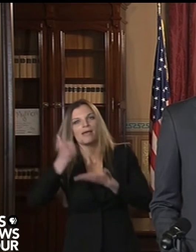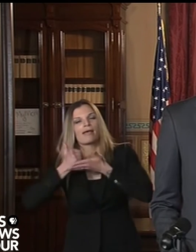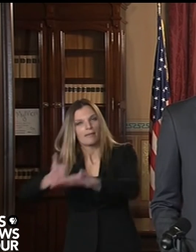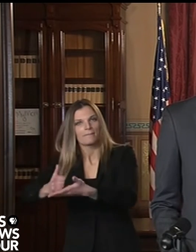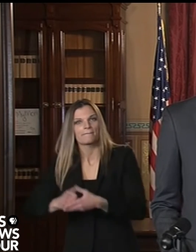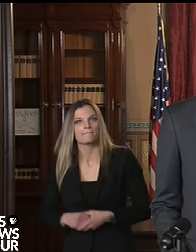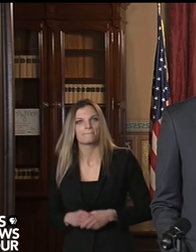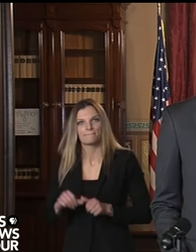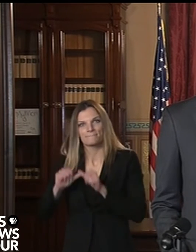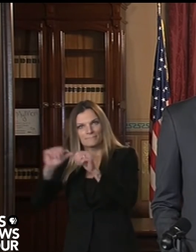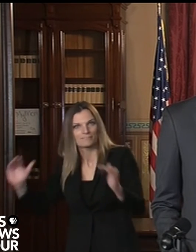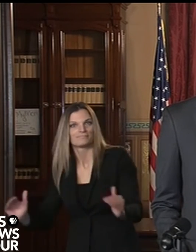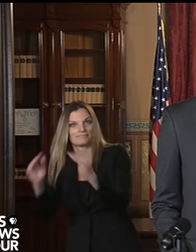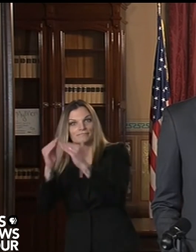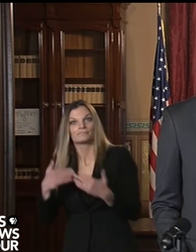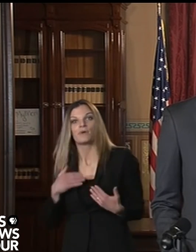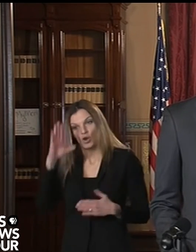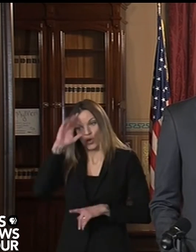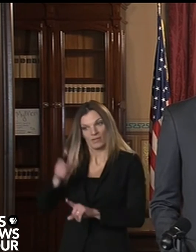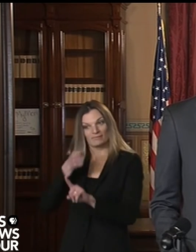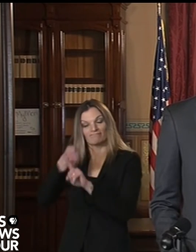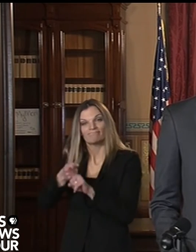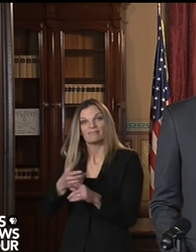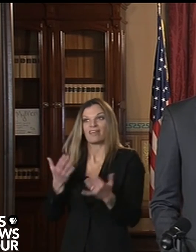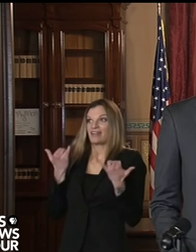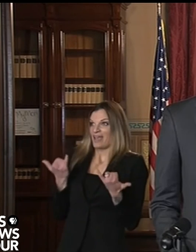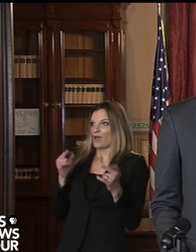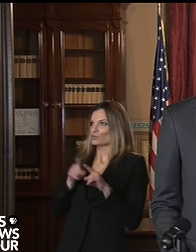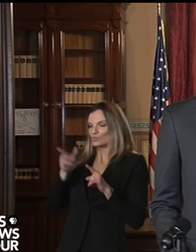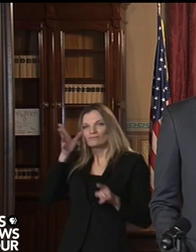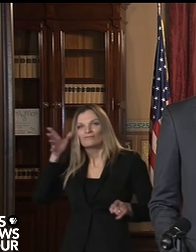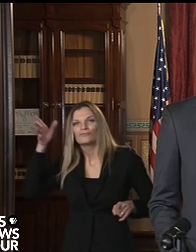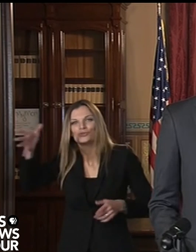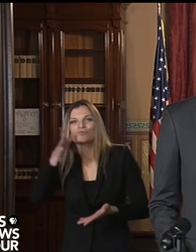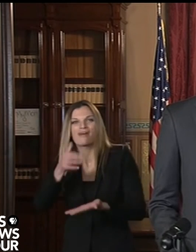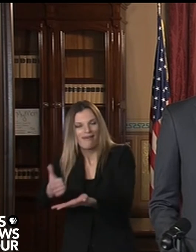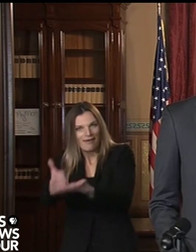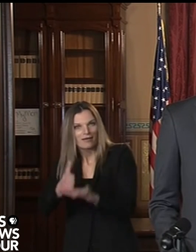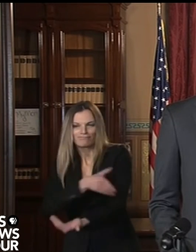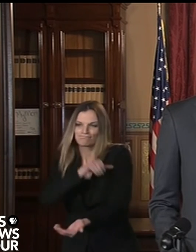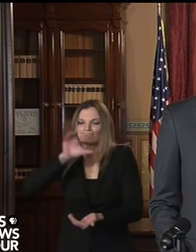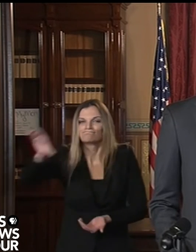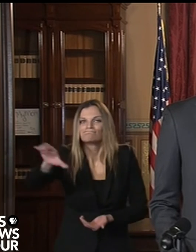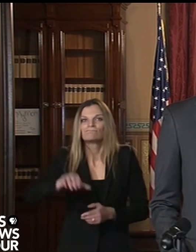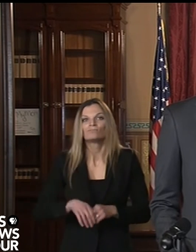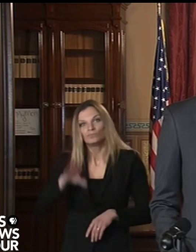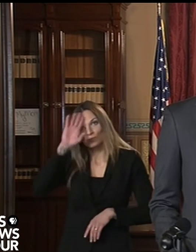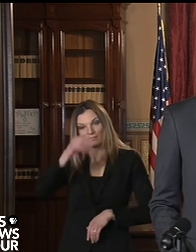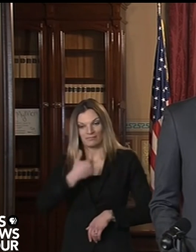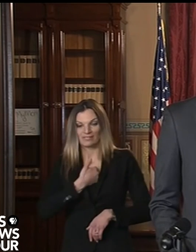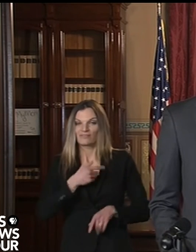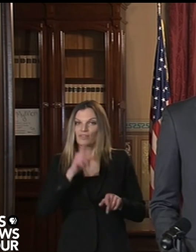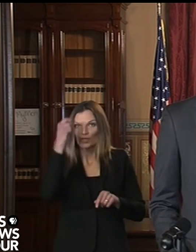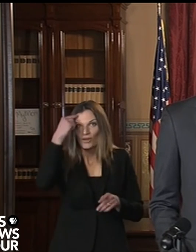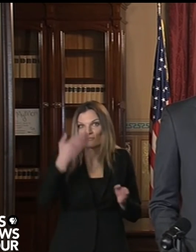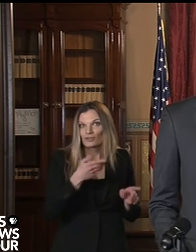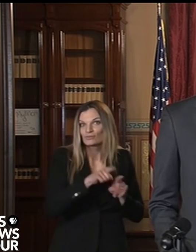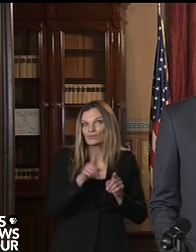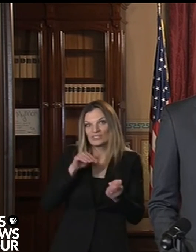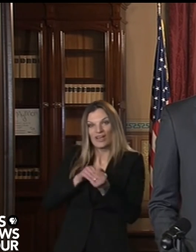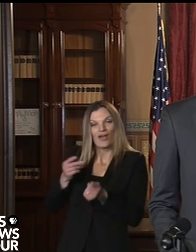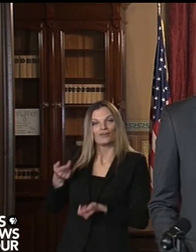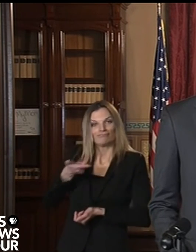children and future generations of Michiganders. And myself, working along with Governor Whitmer and Dr.